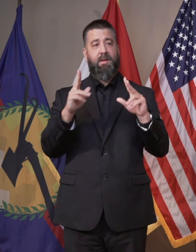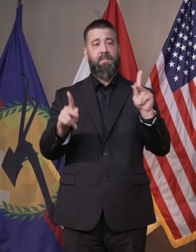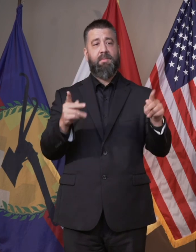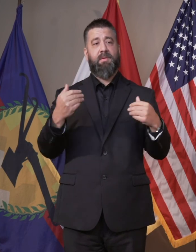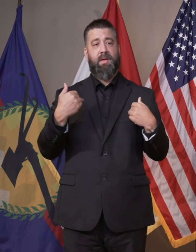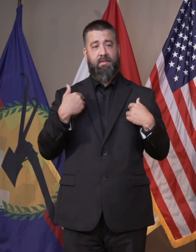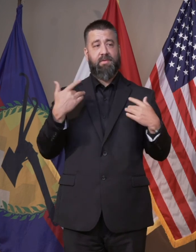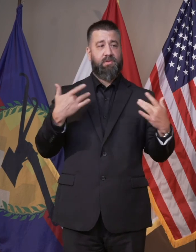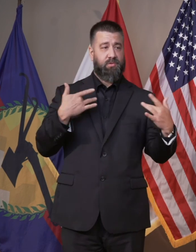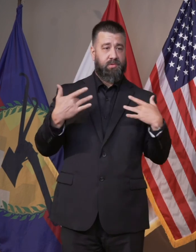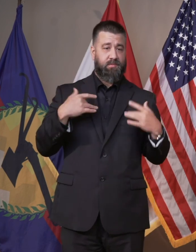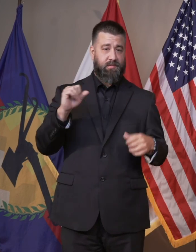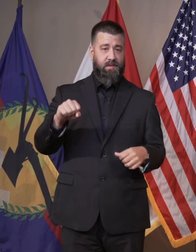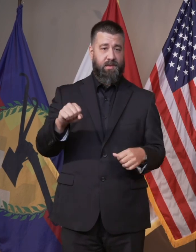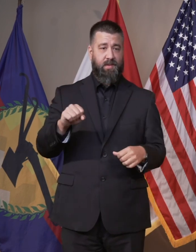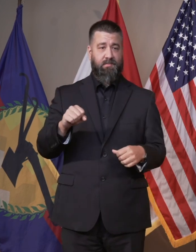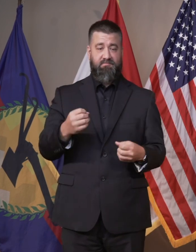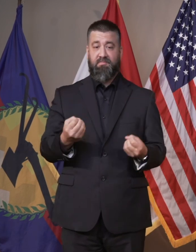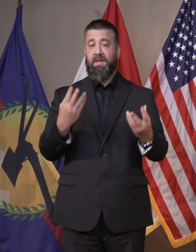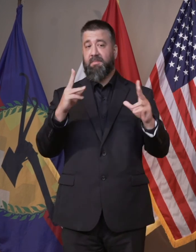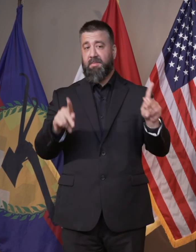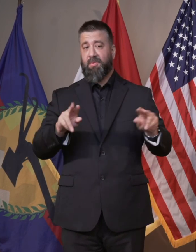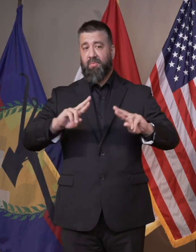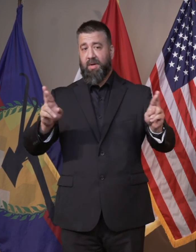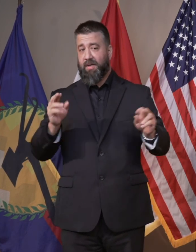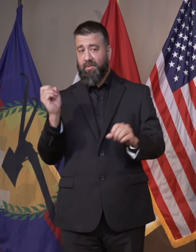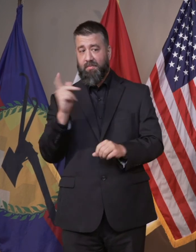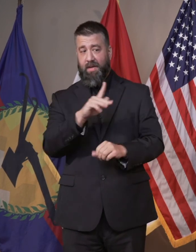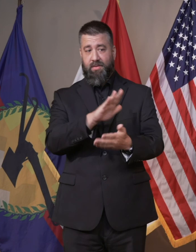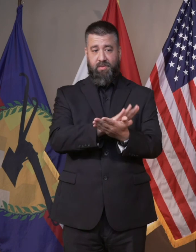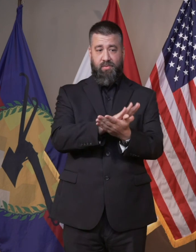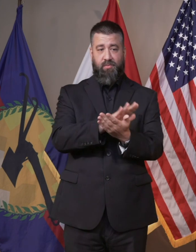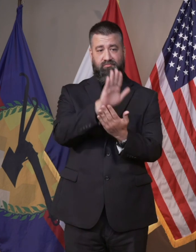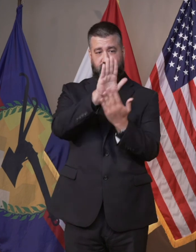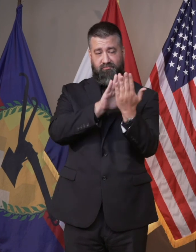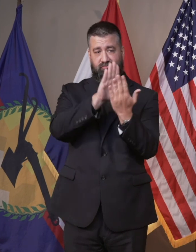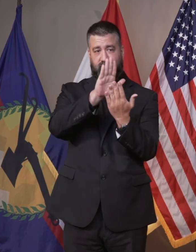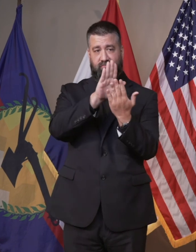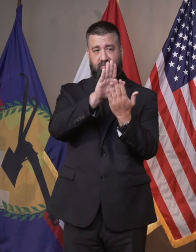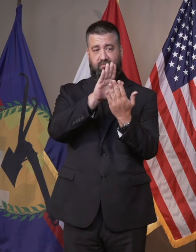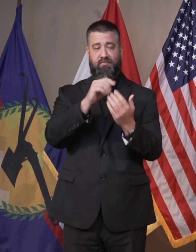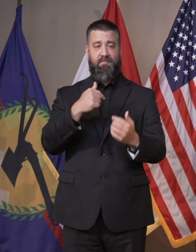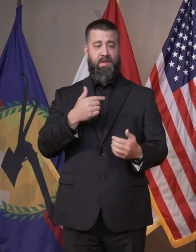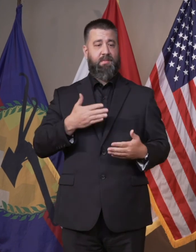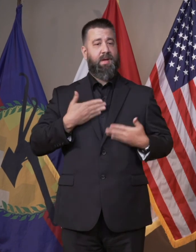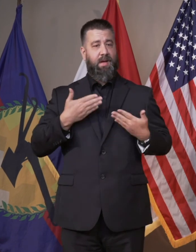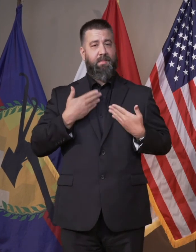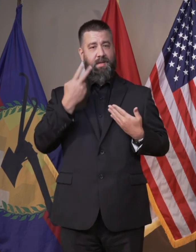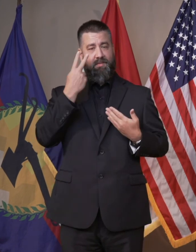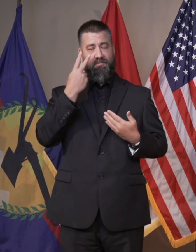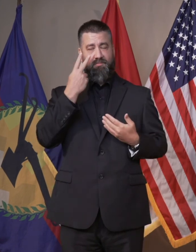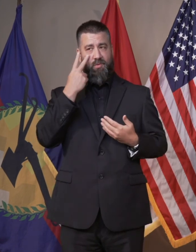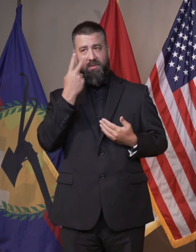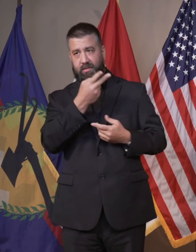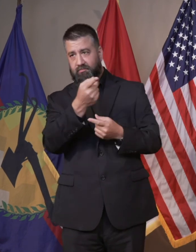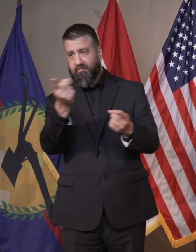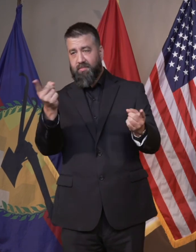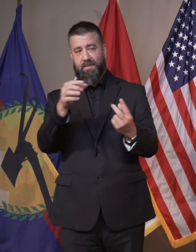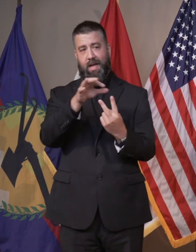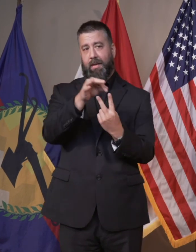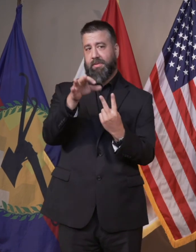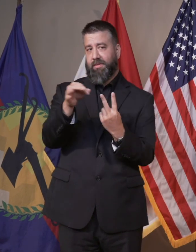there are a lot of people that are anxious to get back to an in-person learning setting. And I'm happy to see that it remains optional throughout most of the